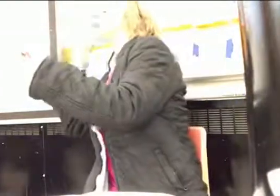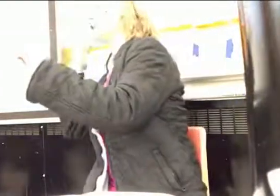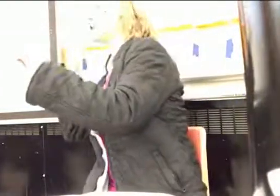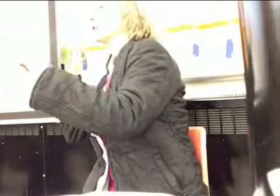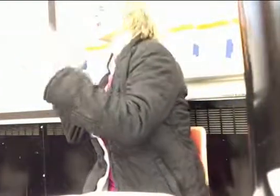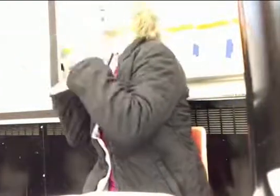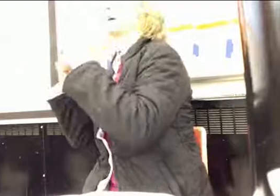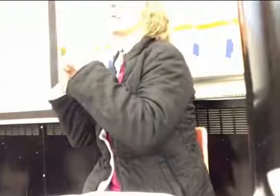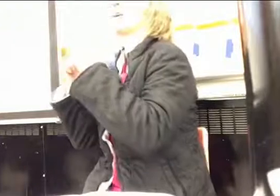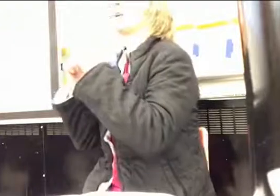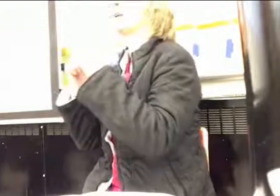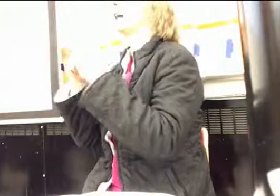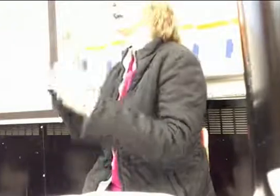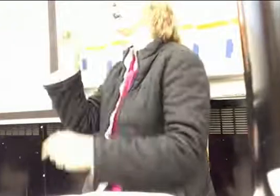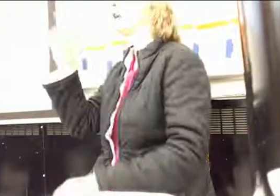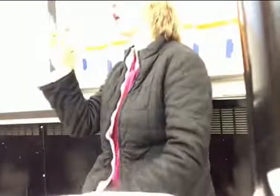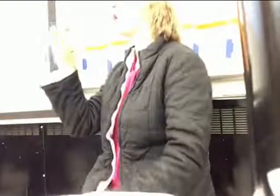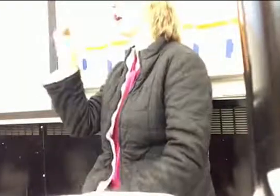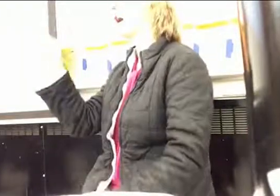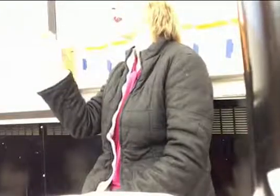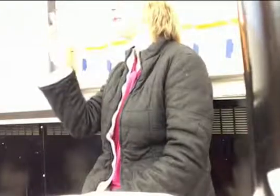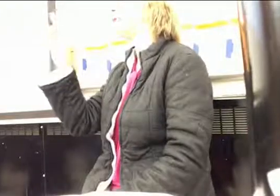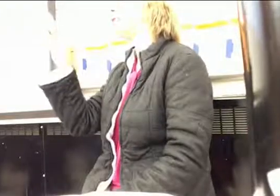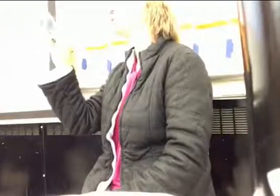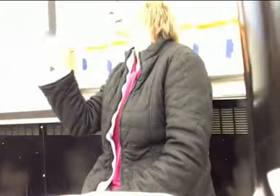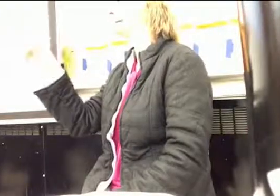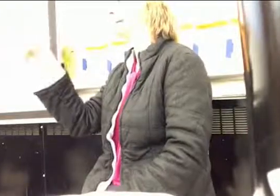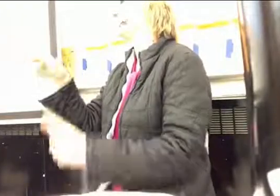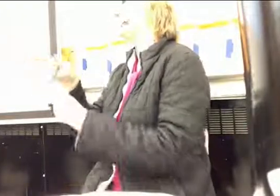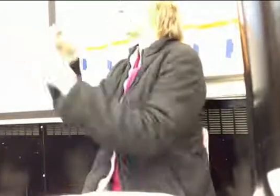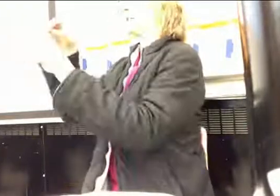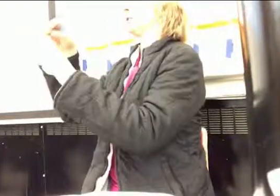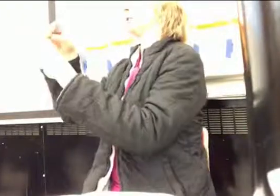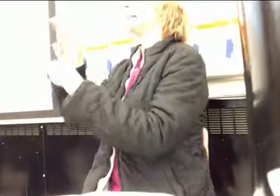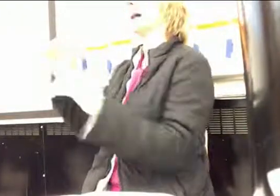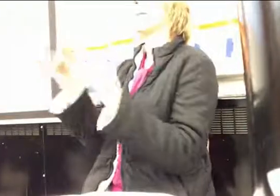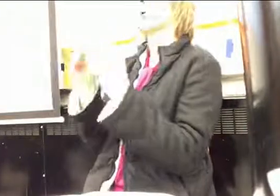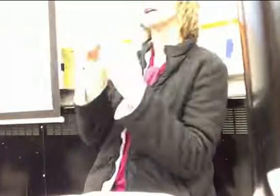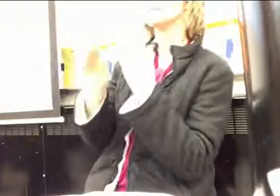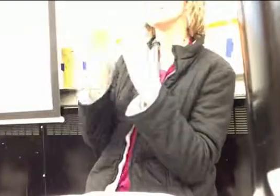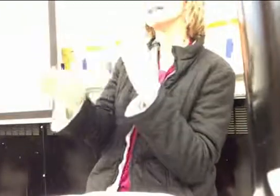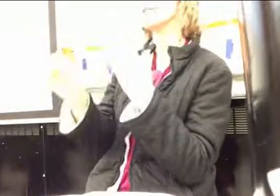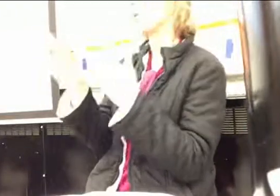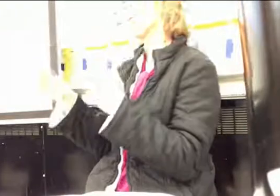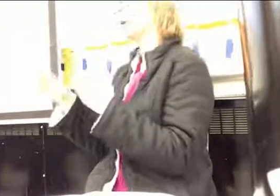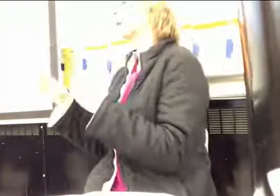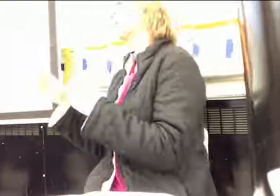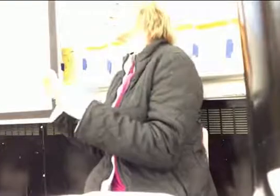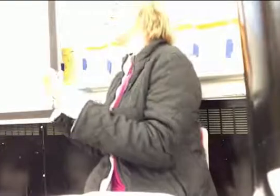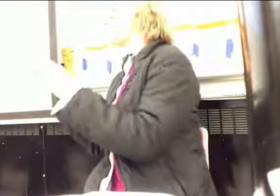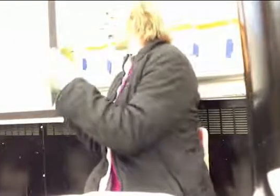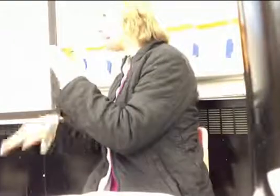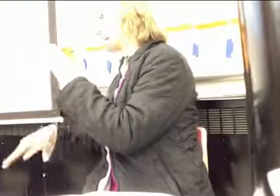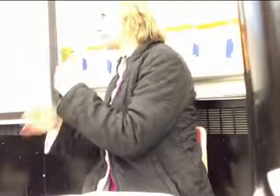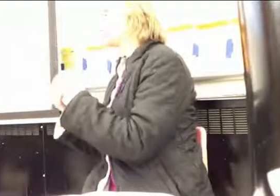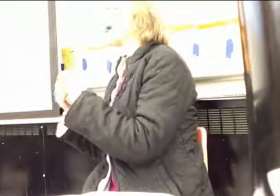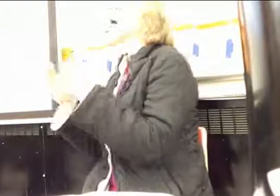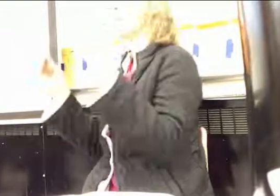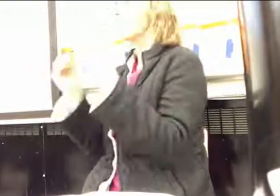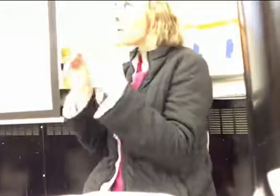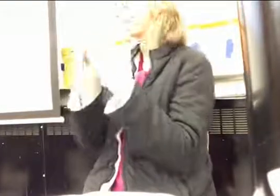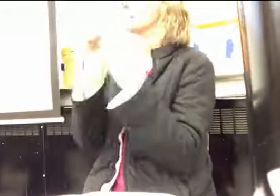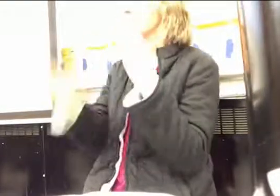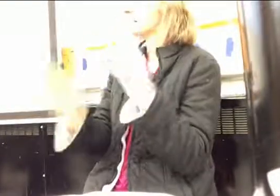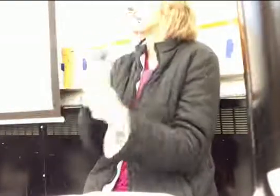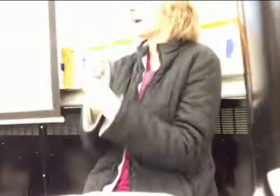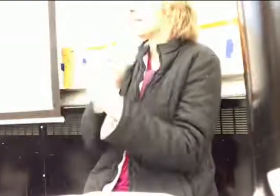let's say like a Call of Duty Special Edition or whatever it could be, is that going to be more or less expensive than the traditional white and black controllers? More expensive,